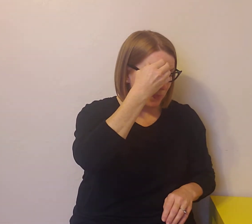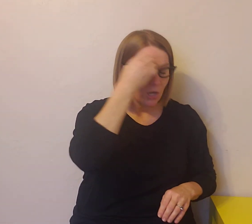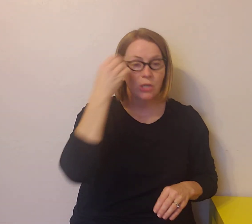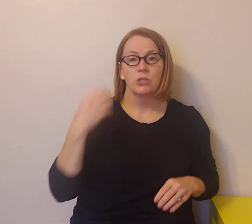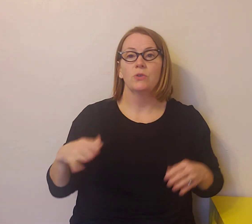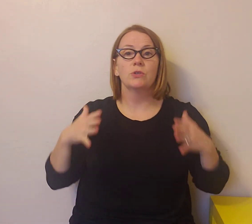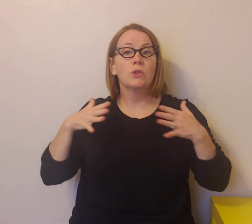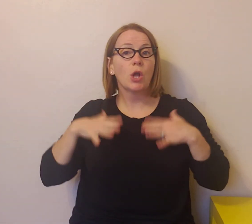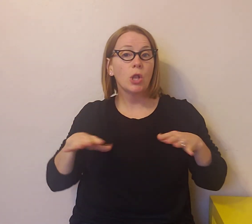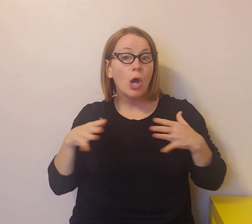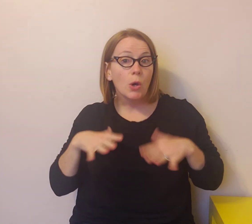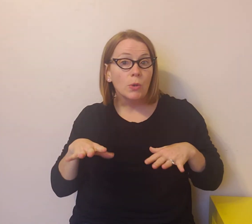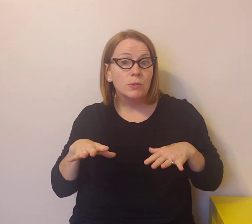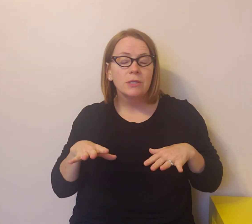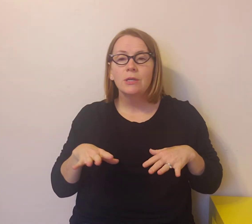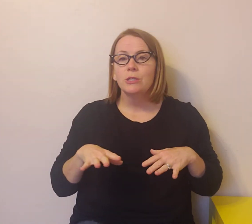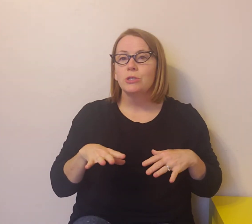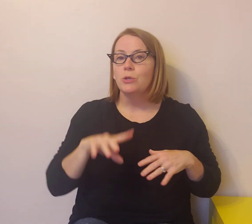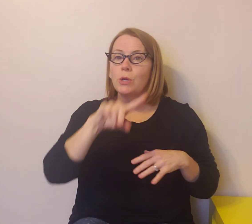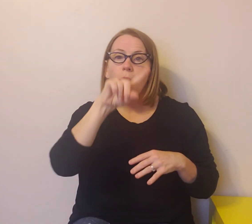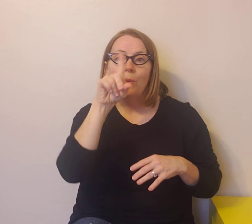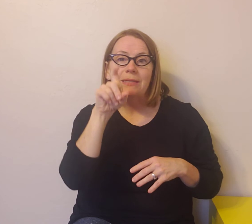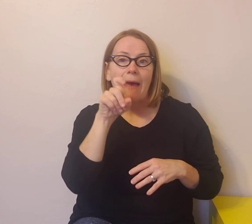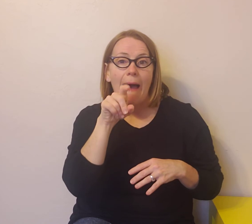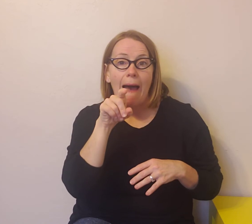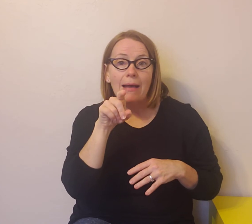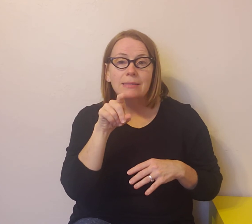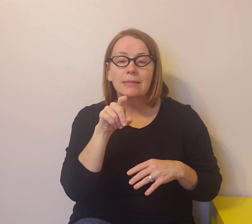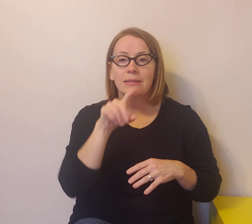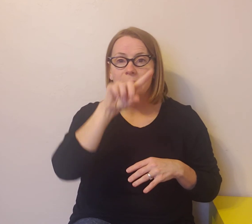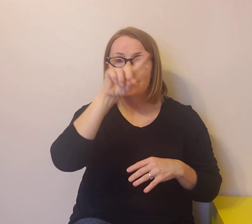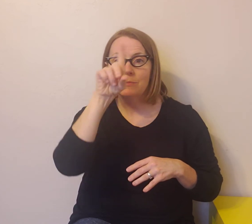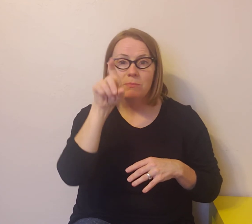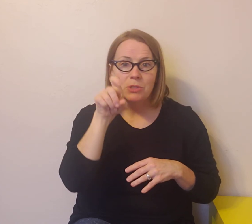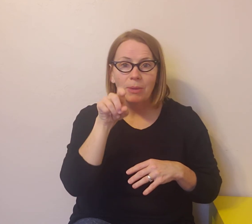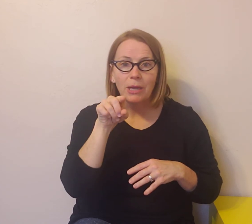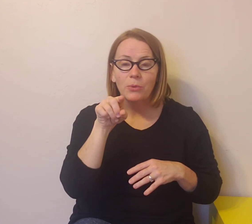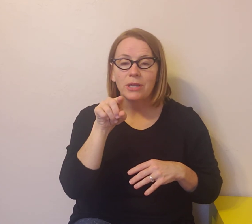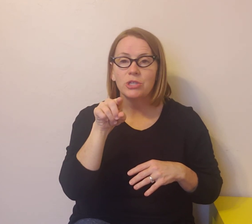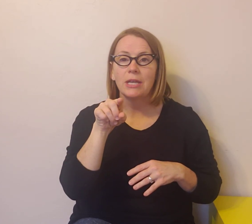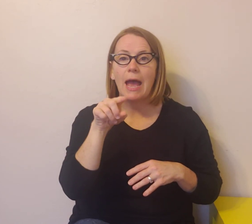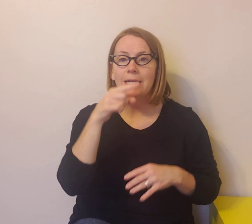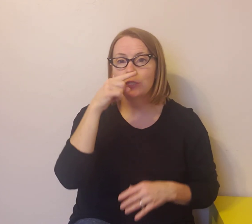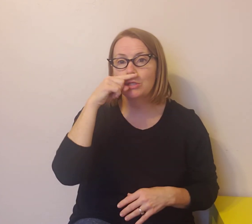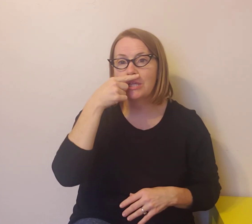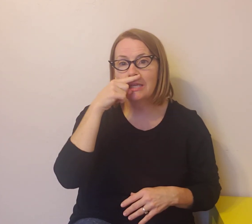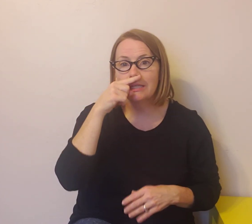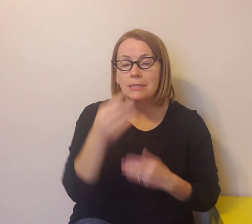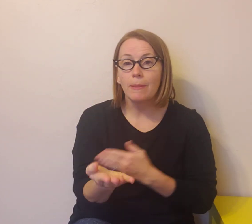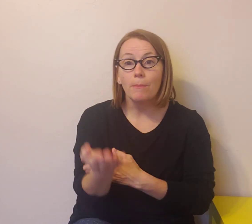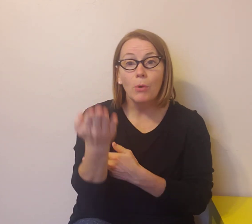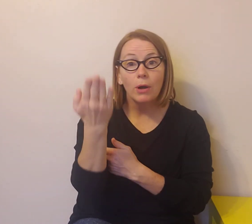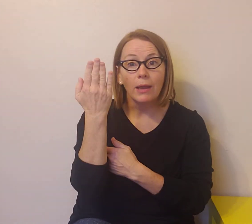so those are the clothes so you can always ask this is to make a question ask your kids in the morning